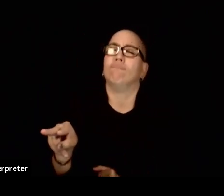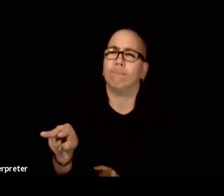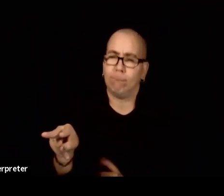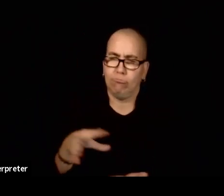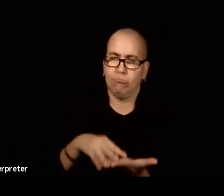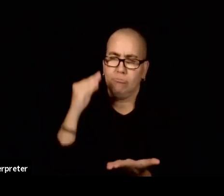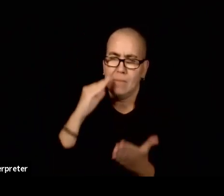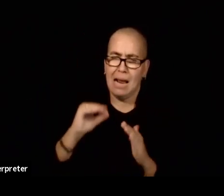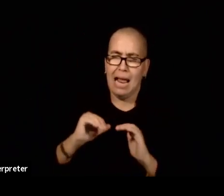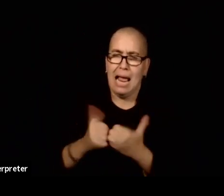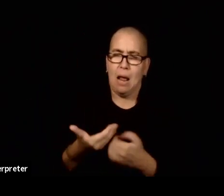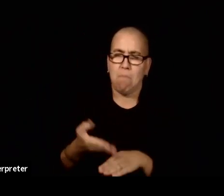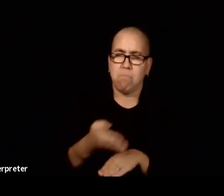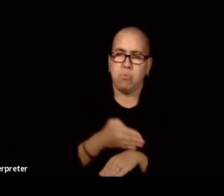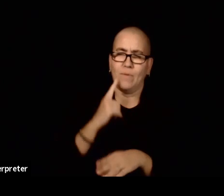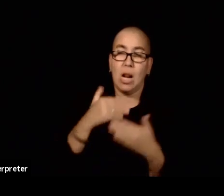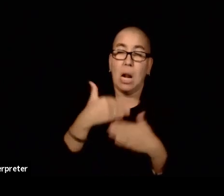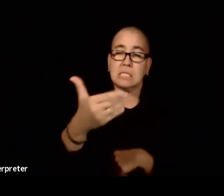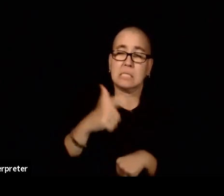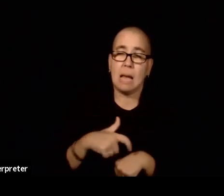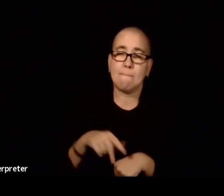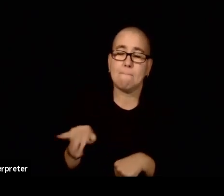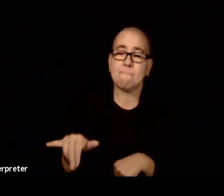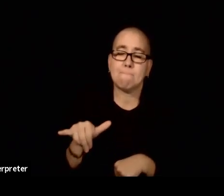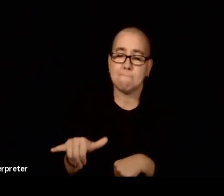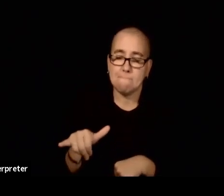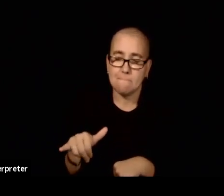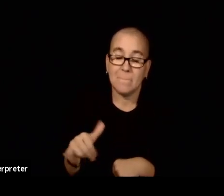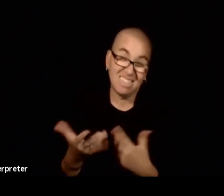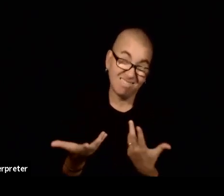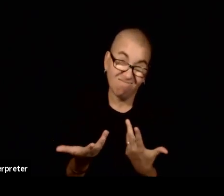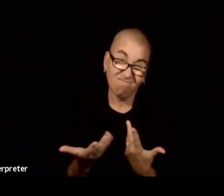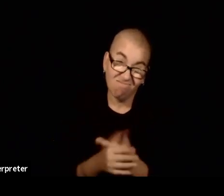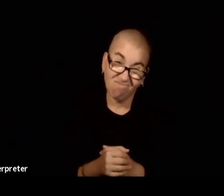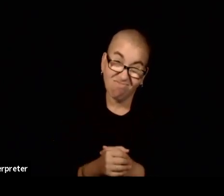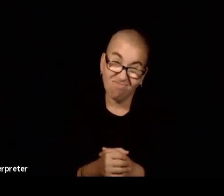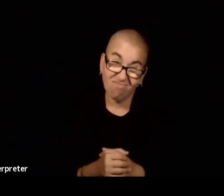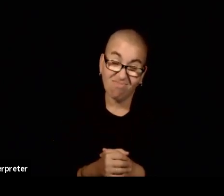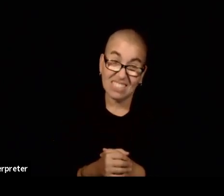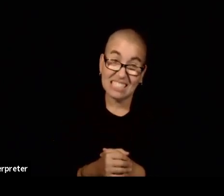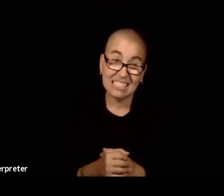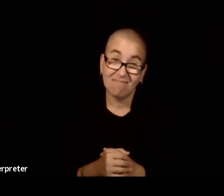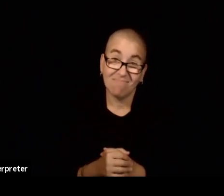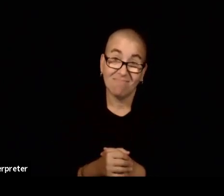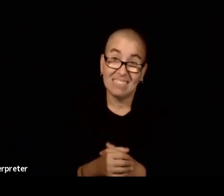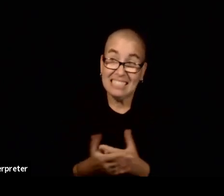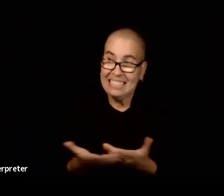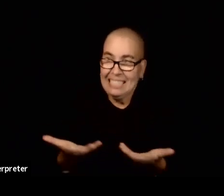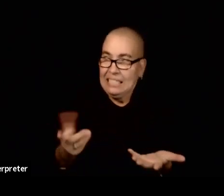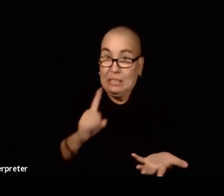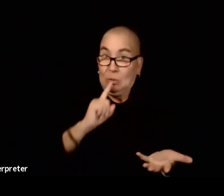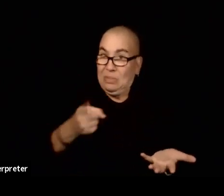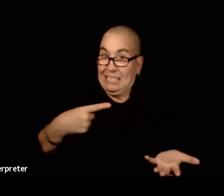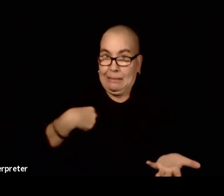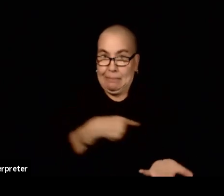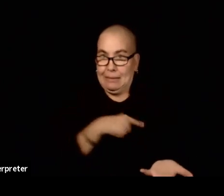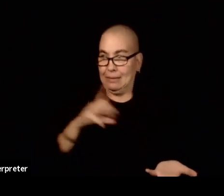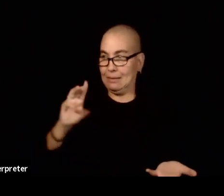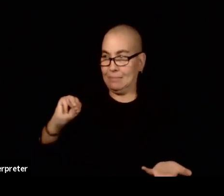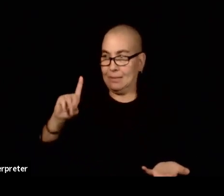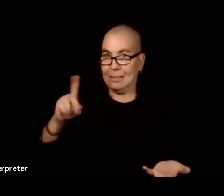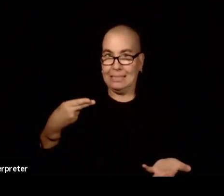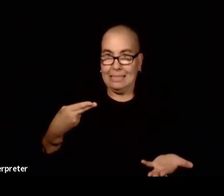additional conversations about prospective enforcement actions, we will certainly be kind